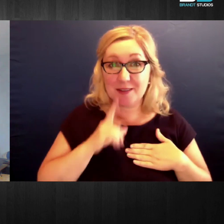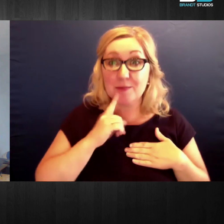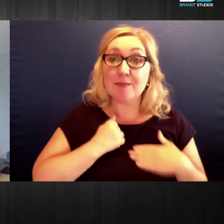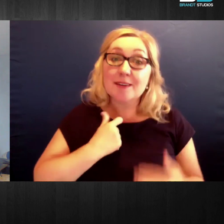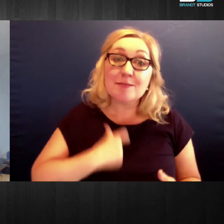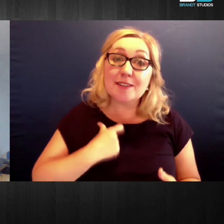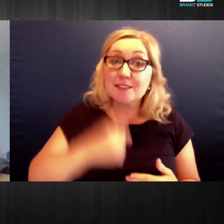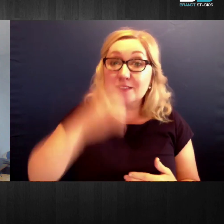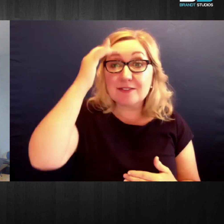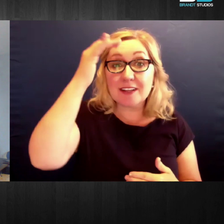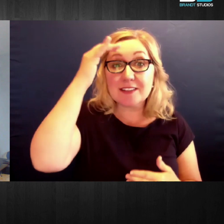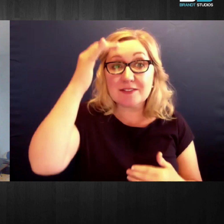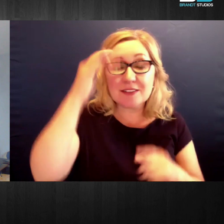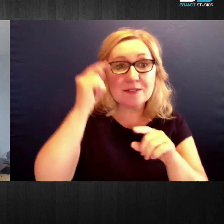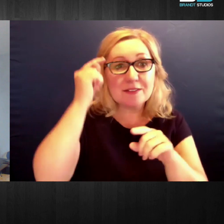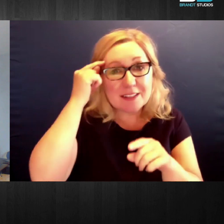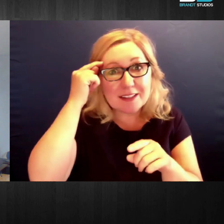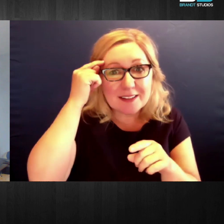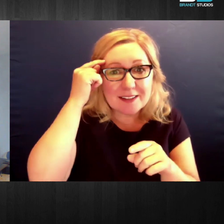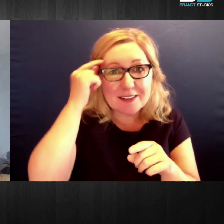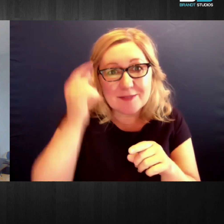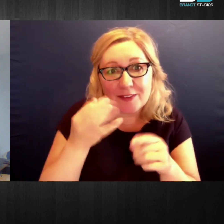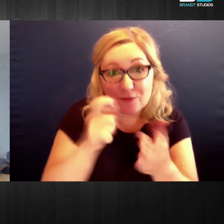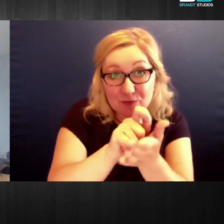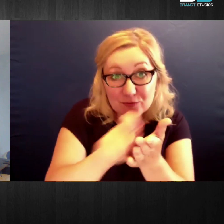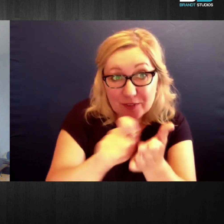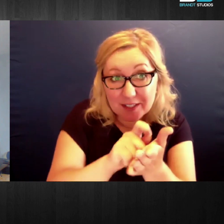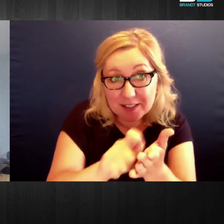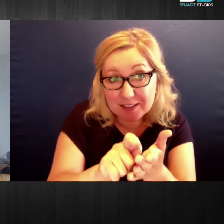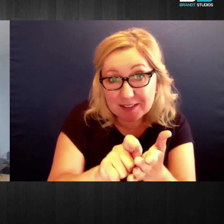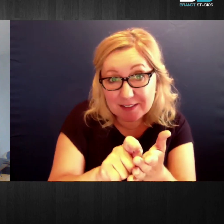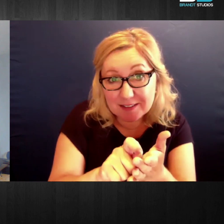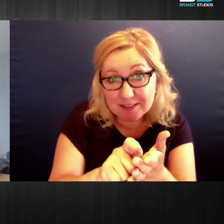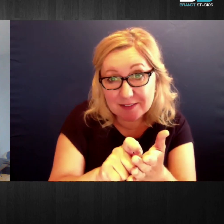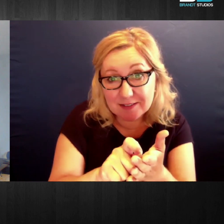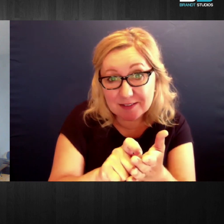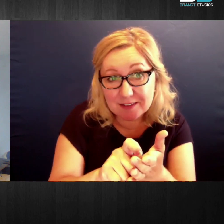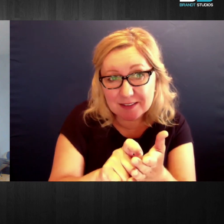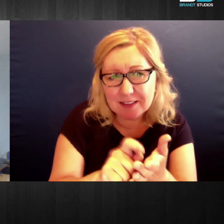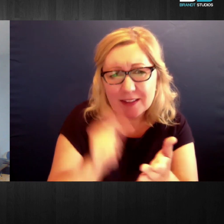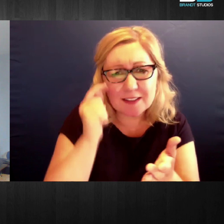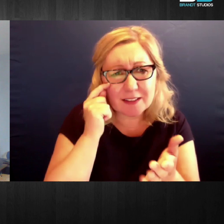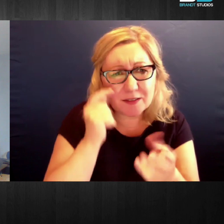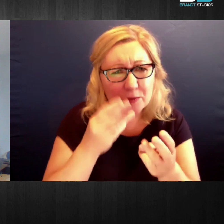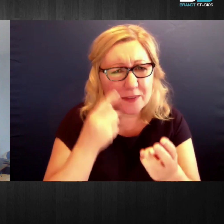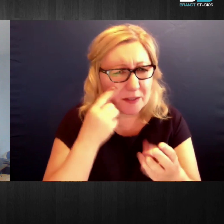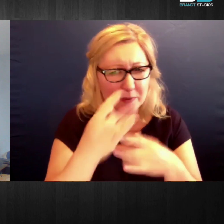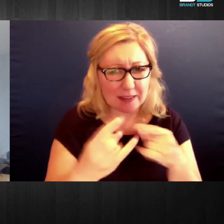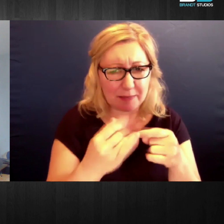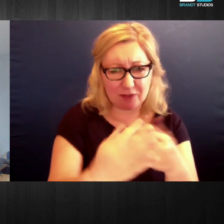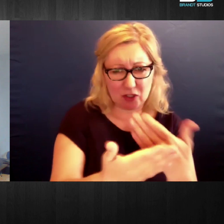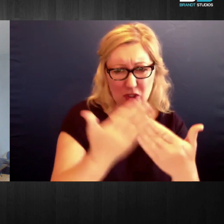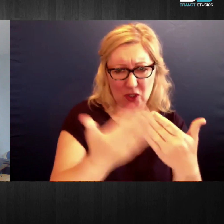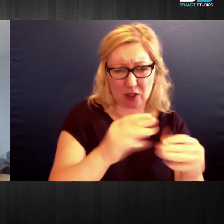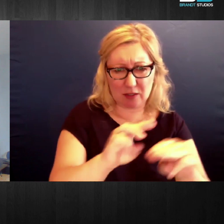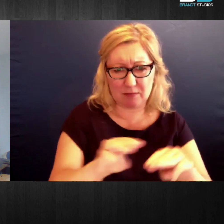that reading for young people is very much on the downturn. In 2019, a study done in America showed that 29% of